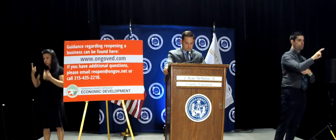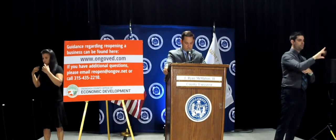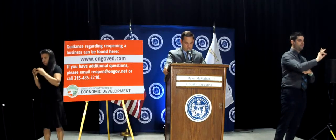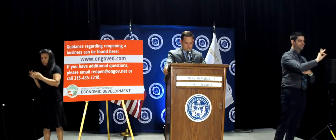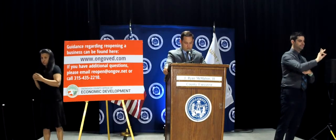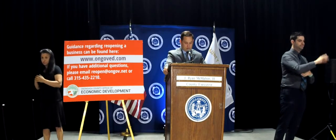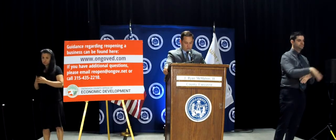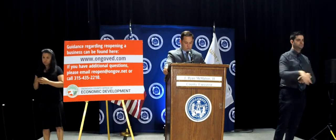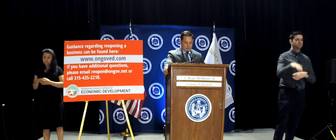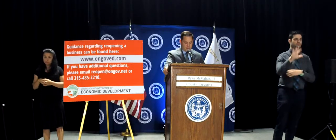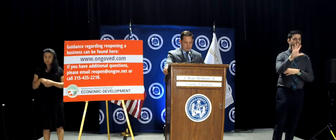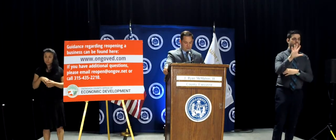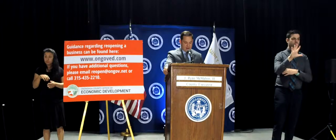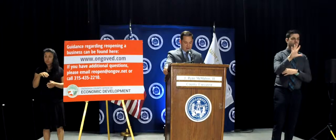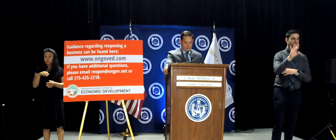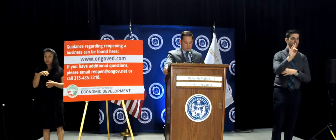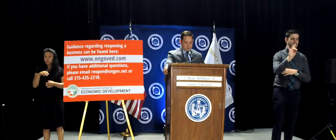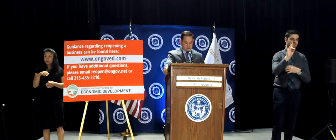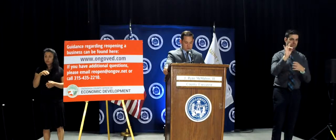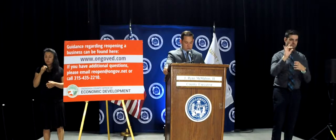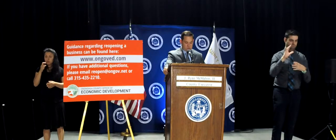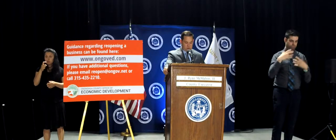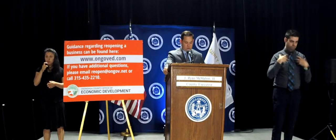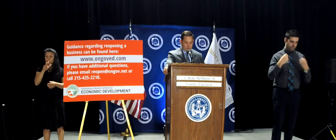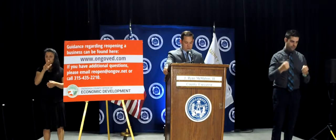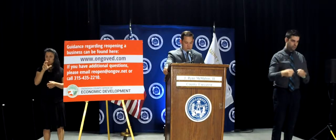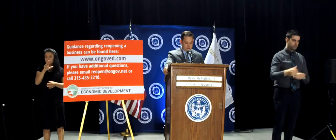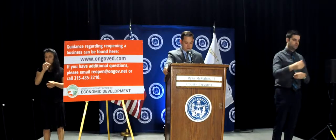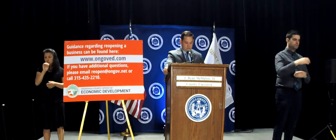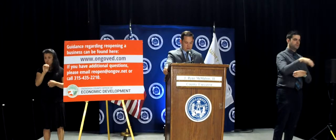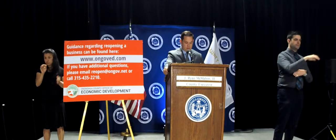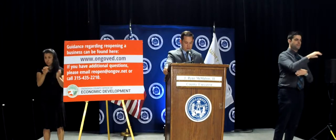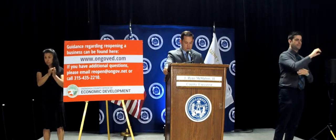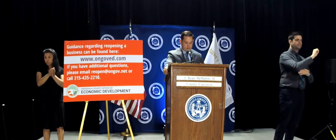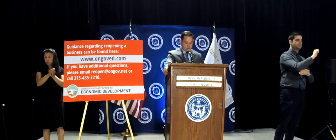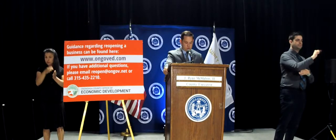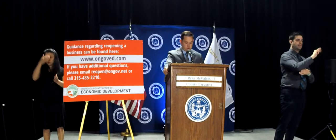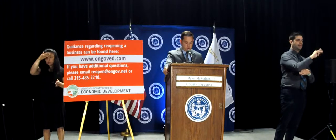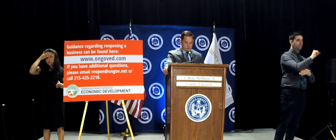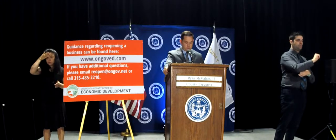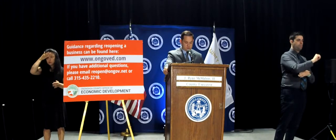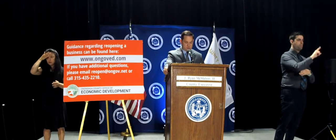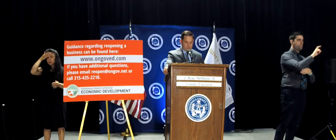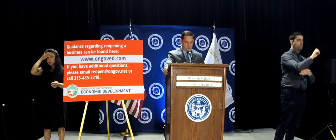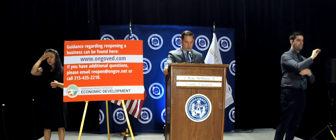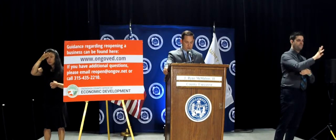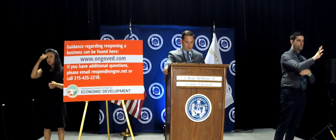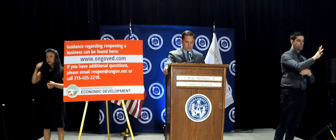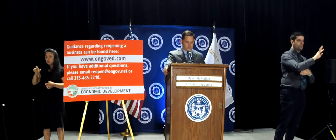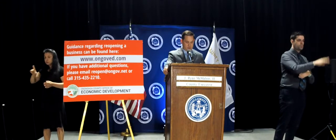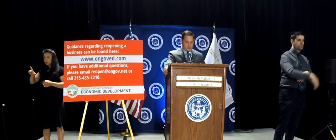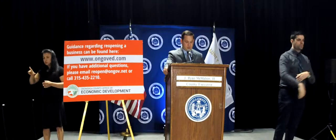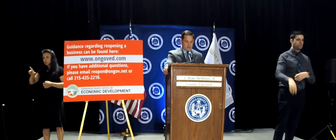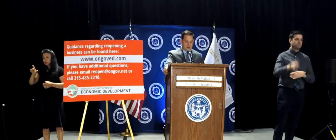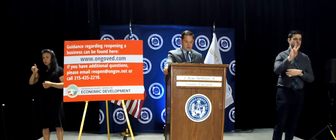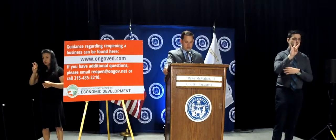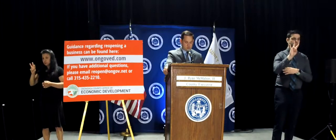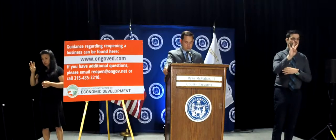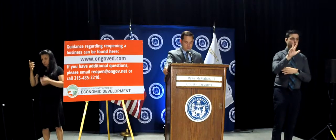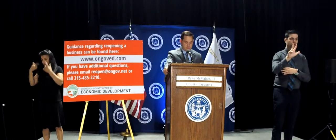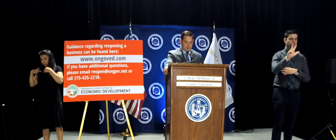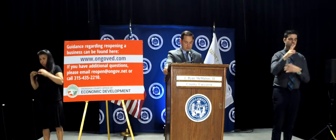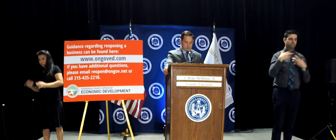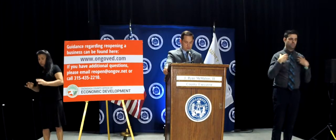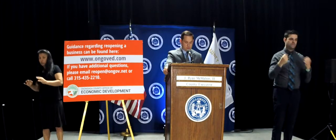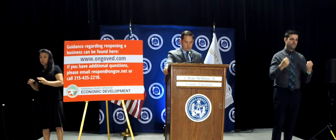recoveries. Town of DeWitt, 85 with 62 recoveries. Town of Manlius, 82 with 64 recoveries. Town of